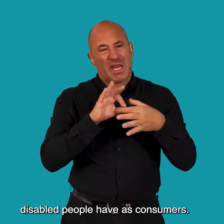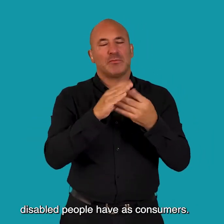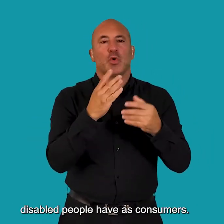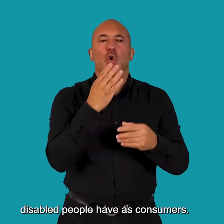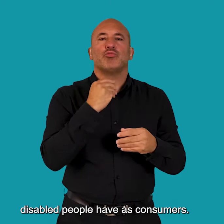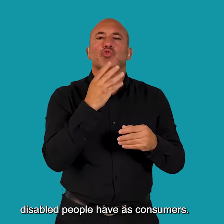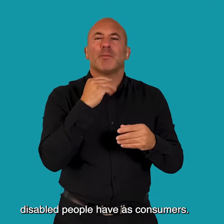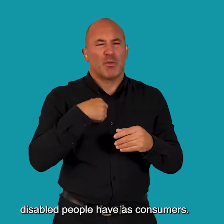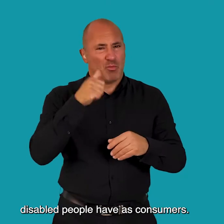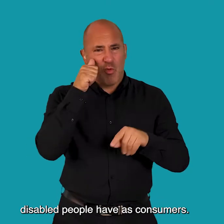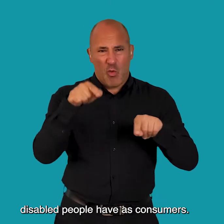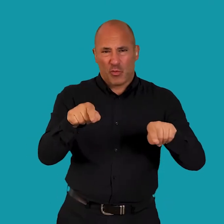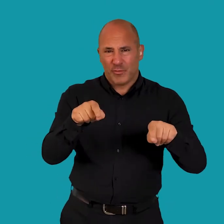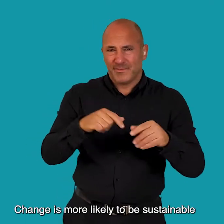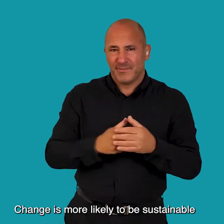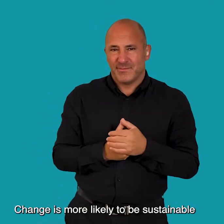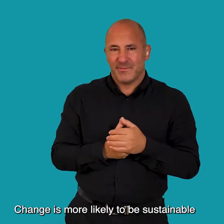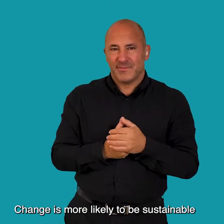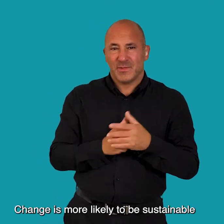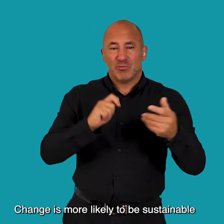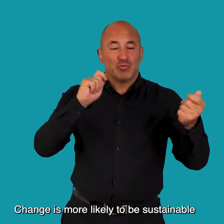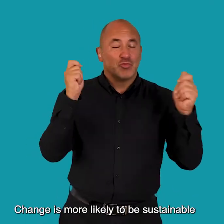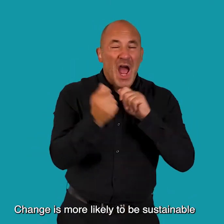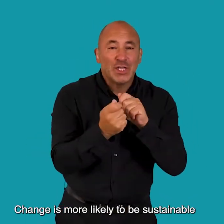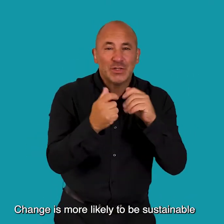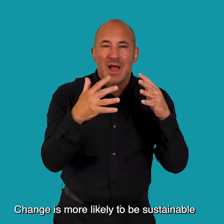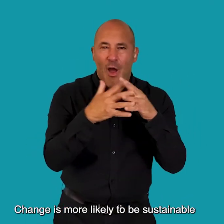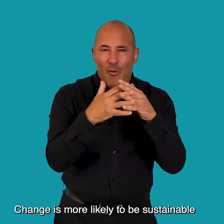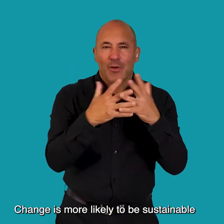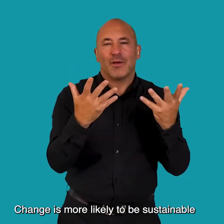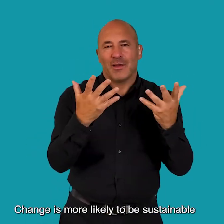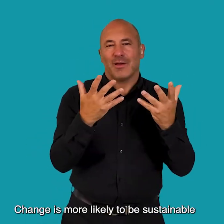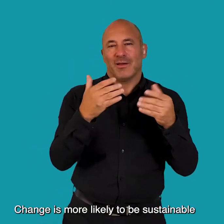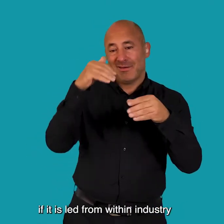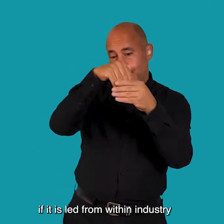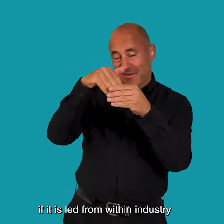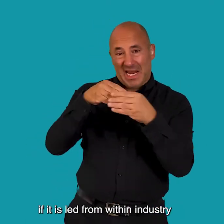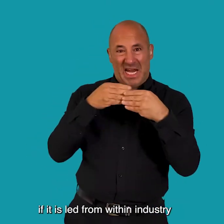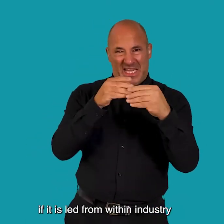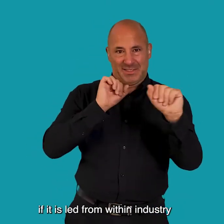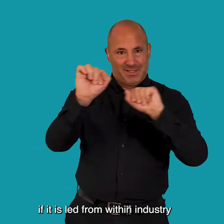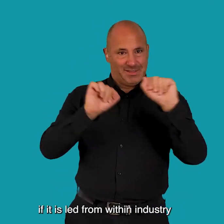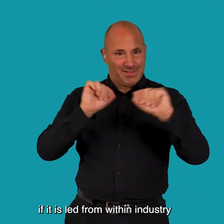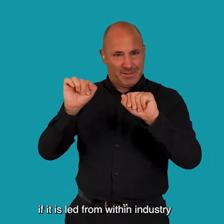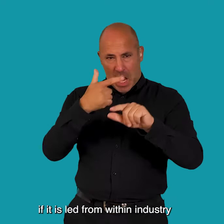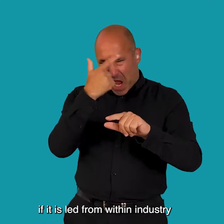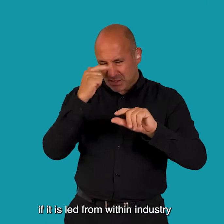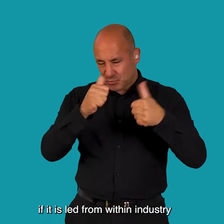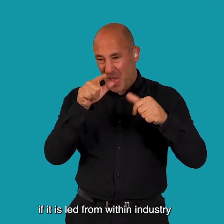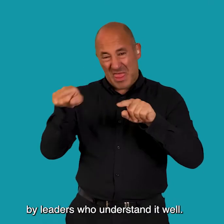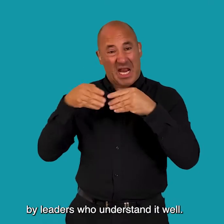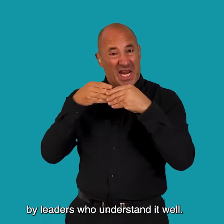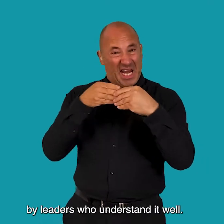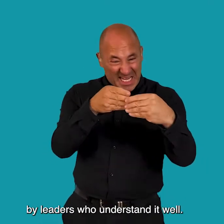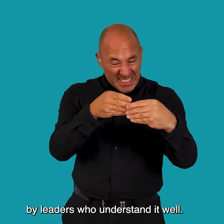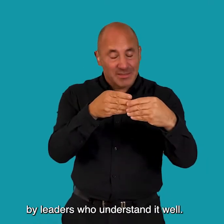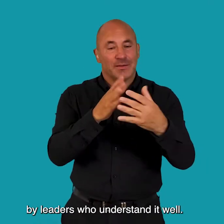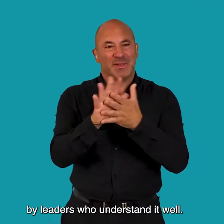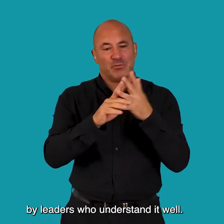as consumers. Change is more likely to be sustainable if it is led from within industry, by leaders who understand